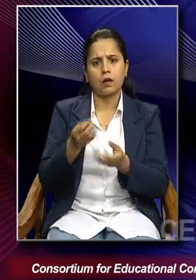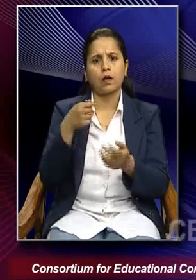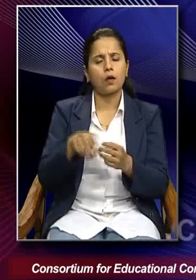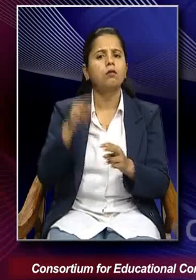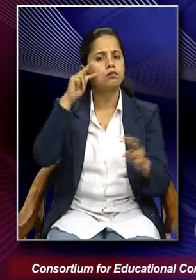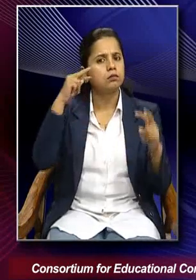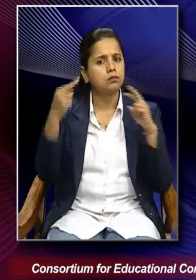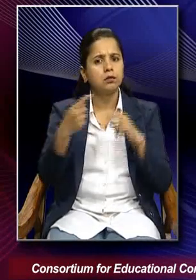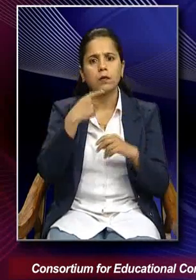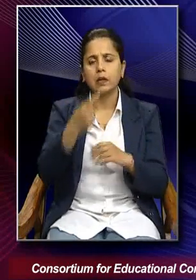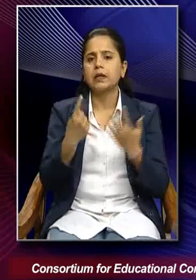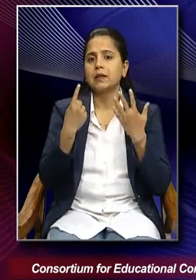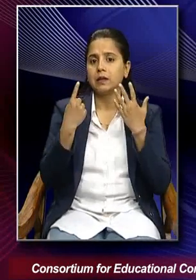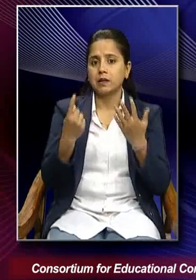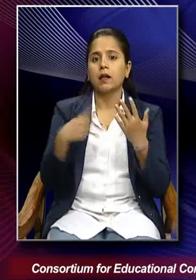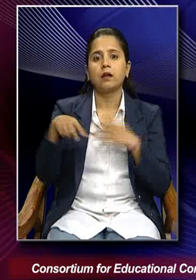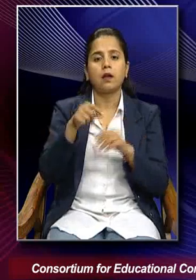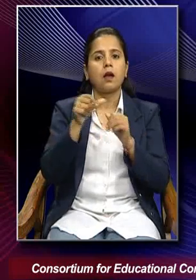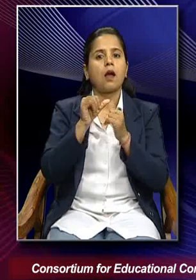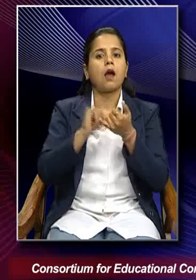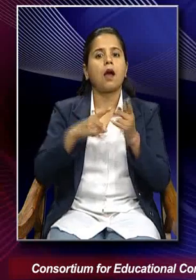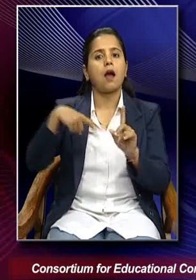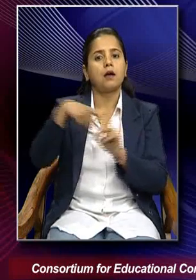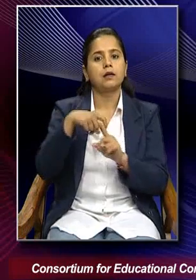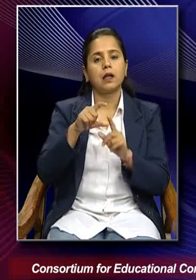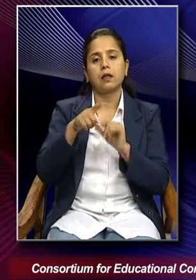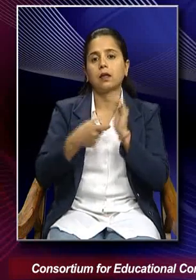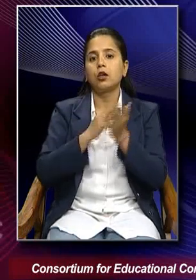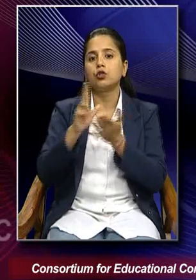overview of 6 Astic darshanas first.